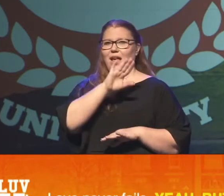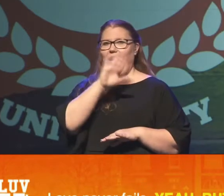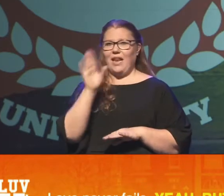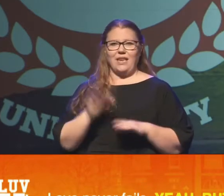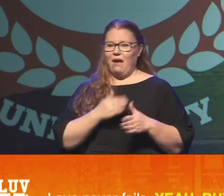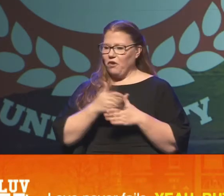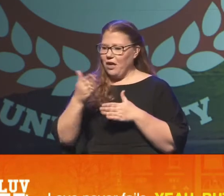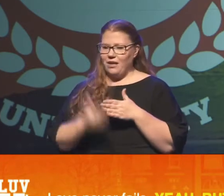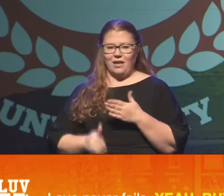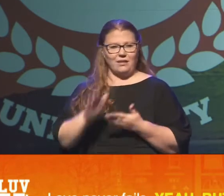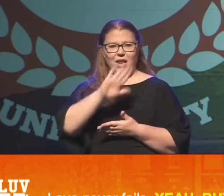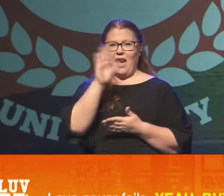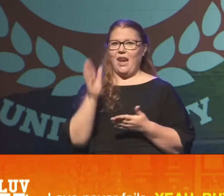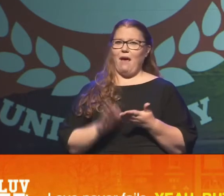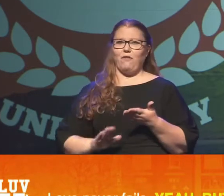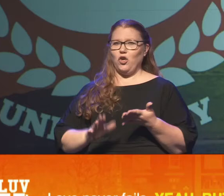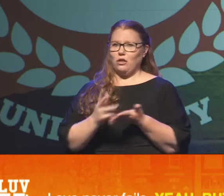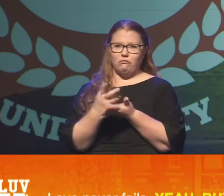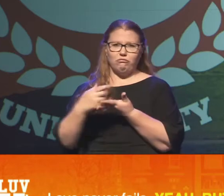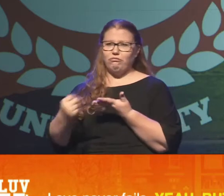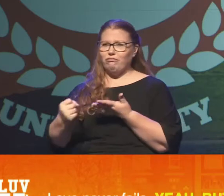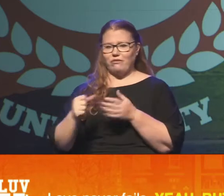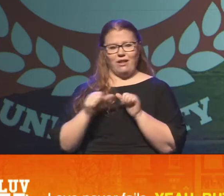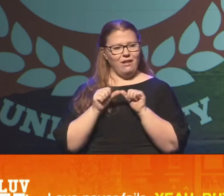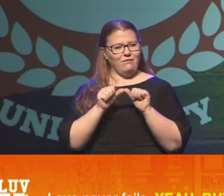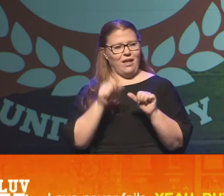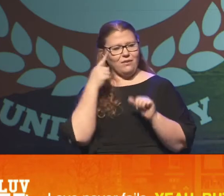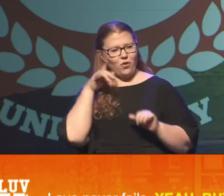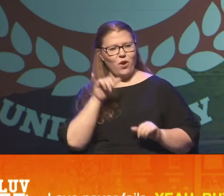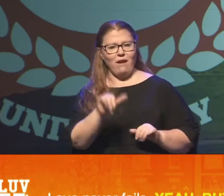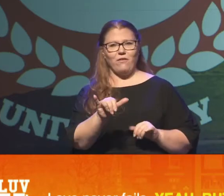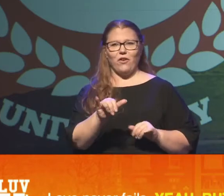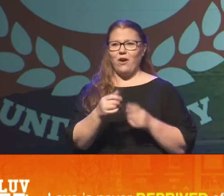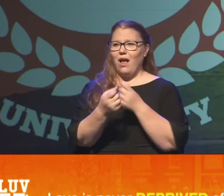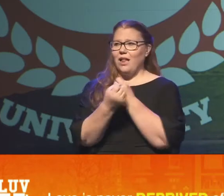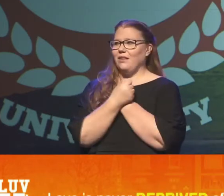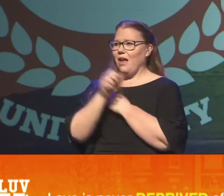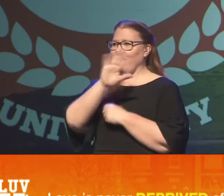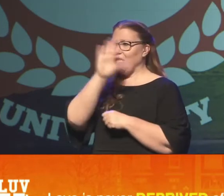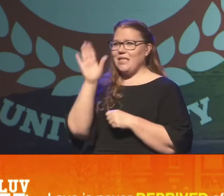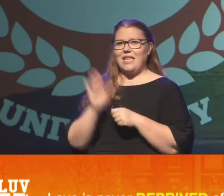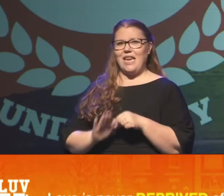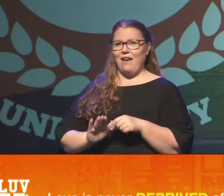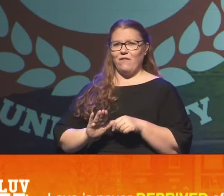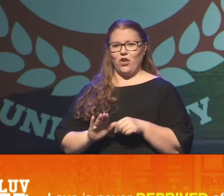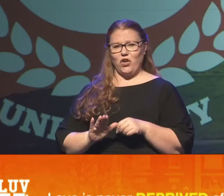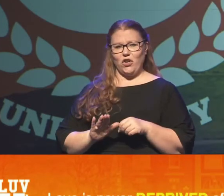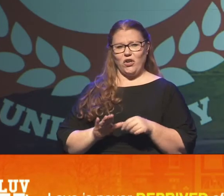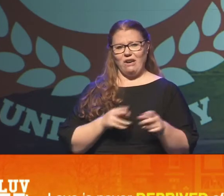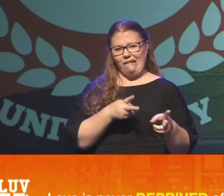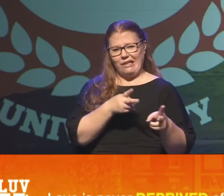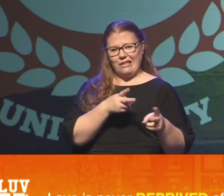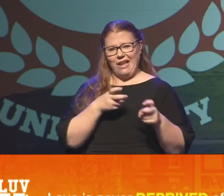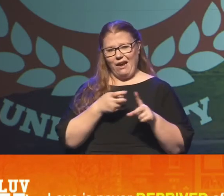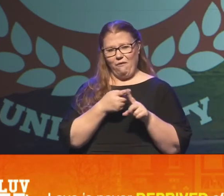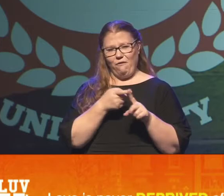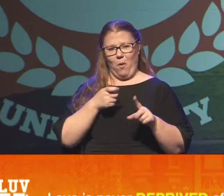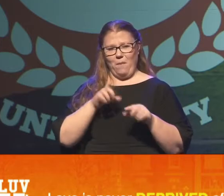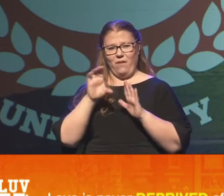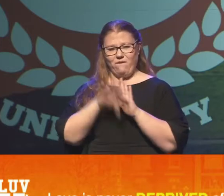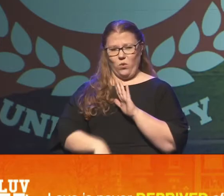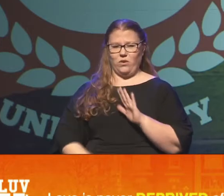end, never becomes invalid, lasts forever. This is my favorite. Love is never deprived of its force.